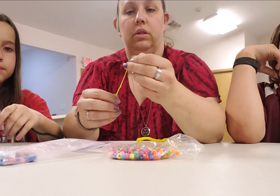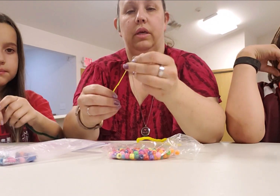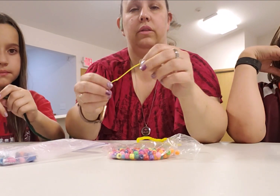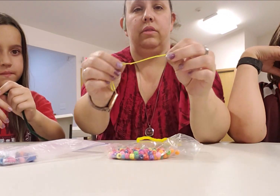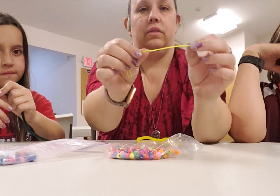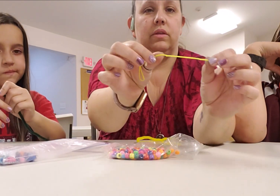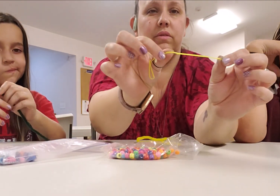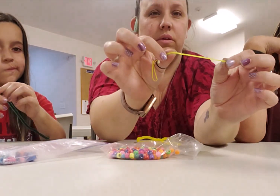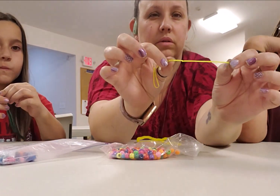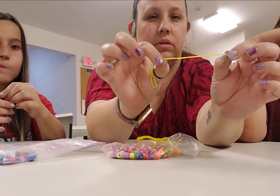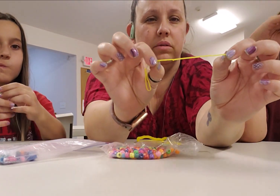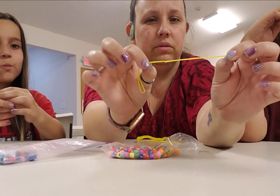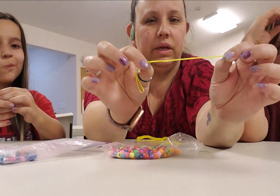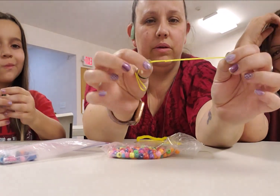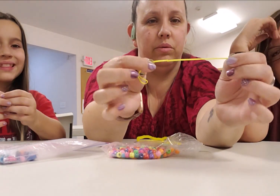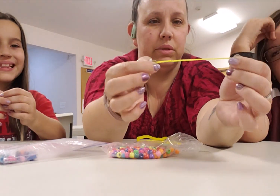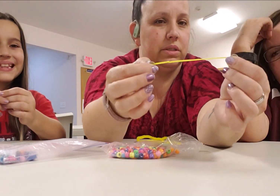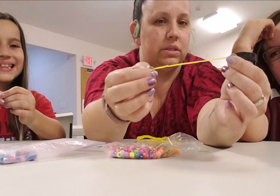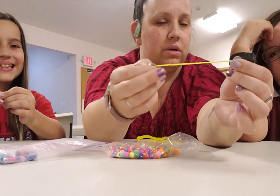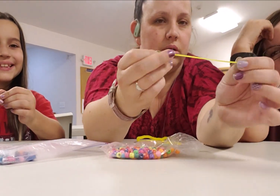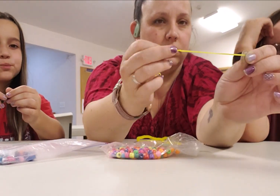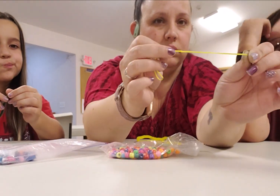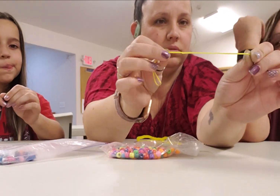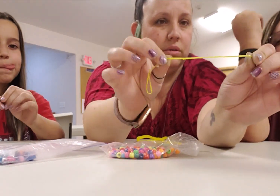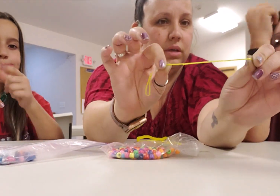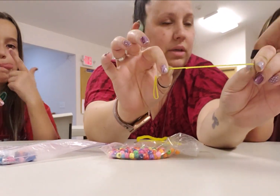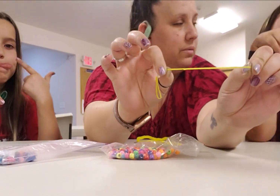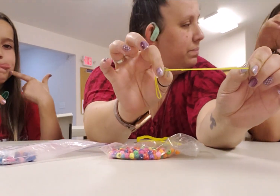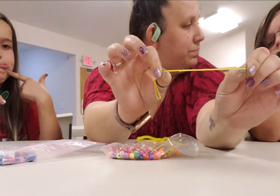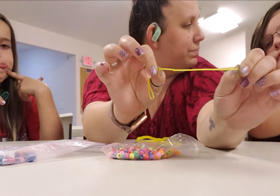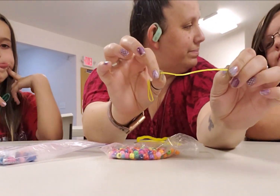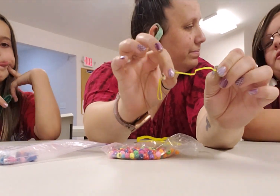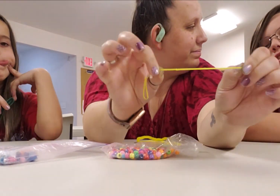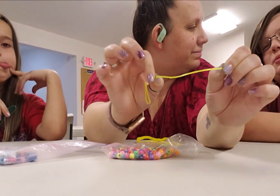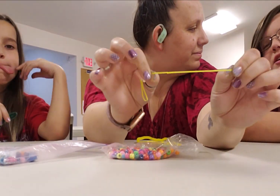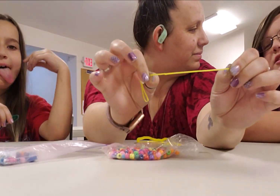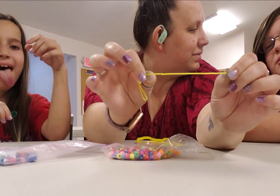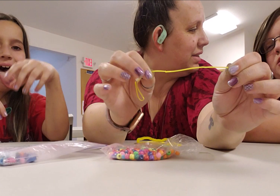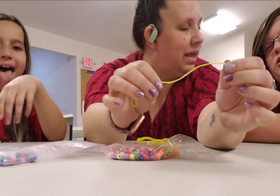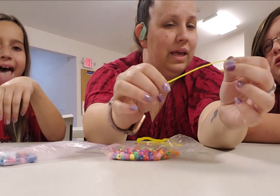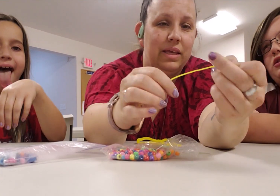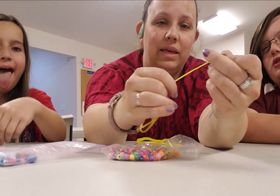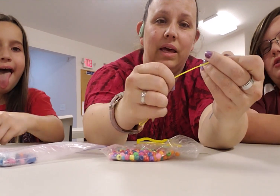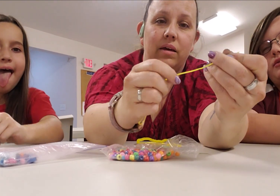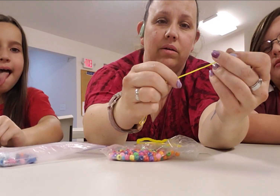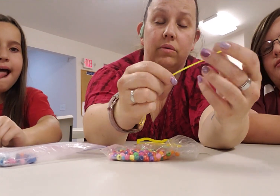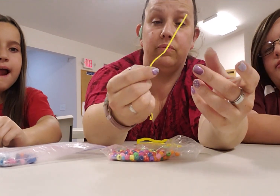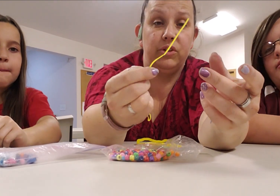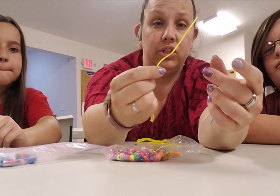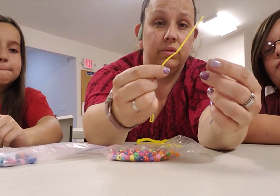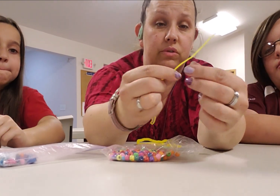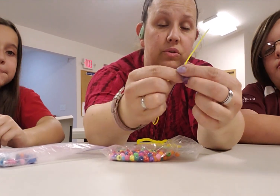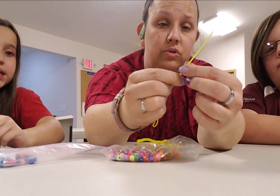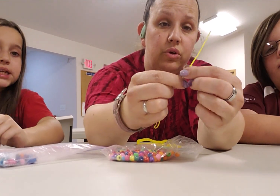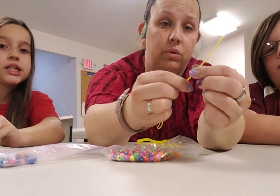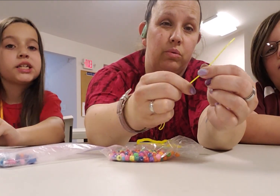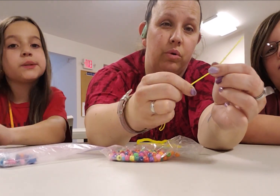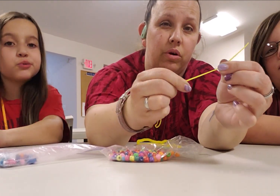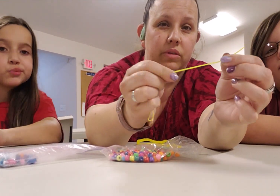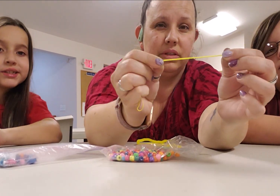like this little, I don't know what this is called. Like a fish one. Yeah, fishing string would work. This